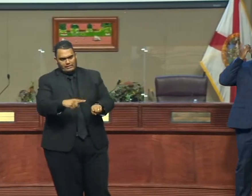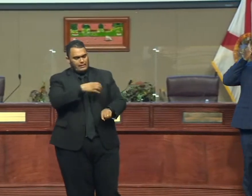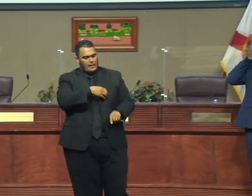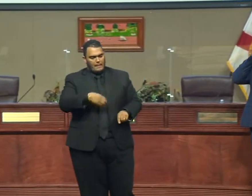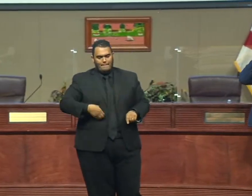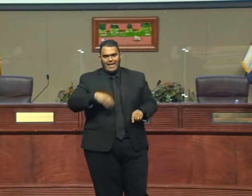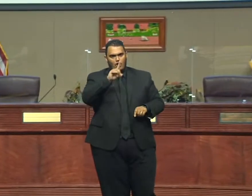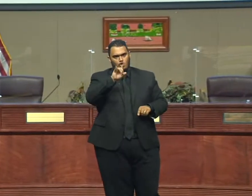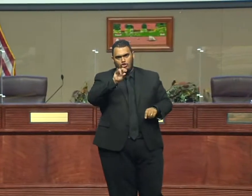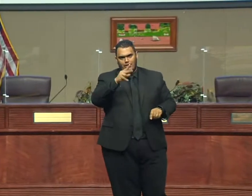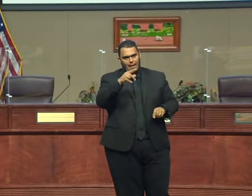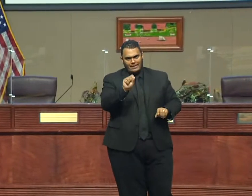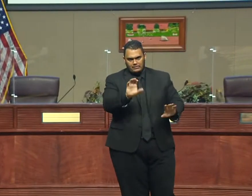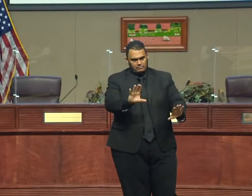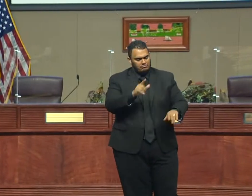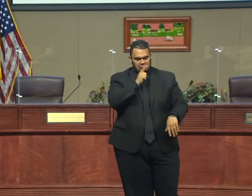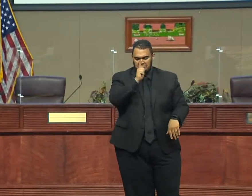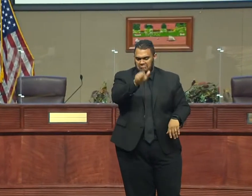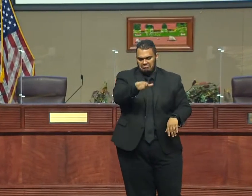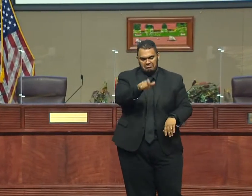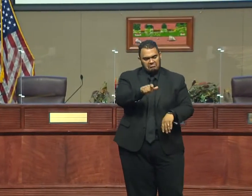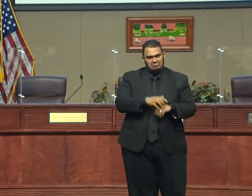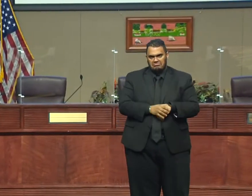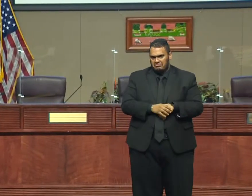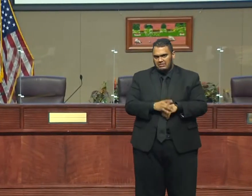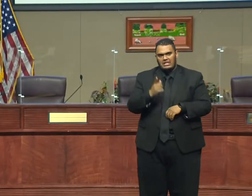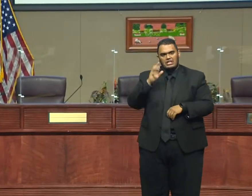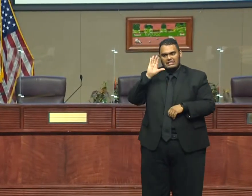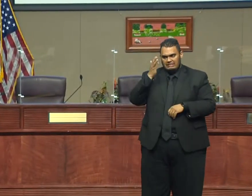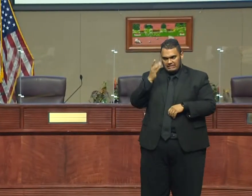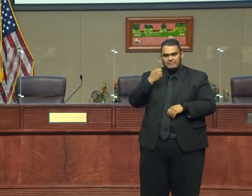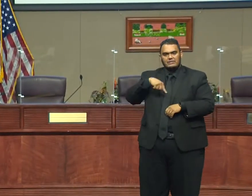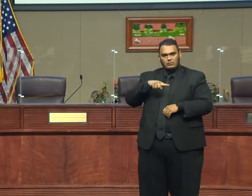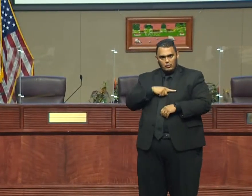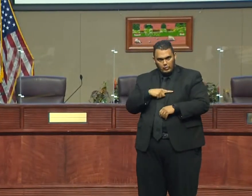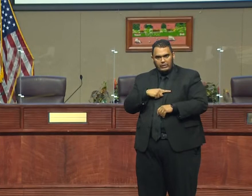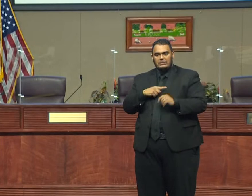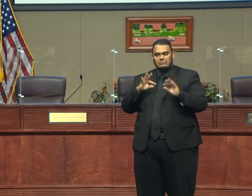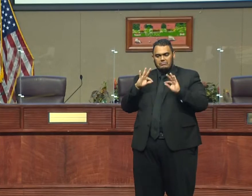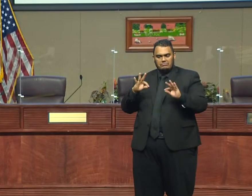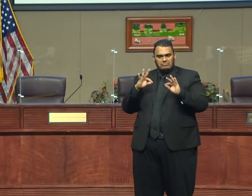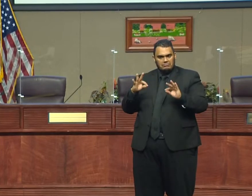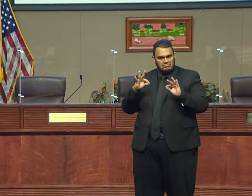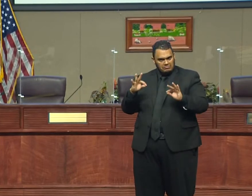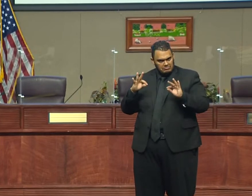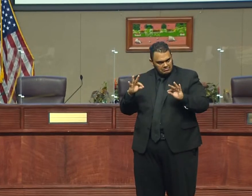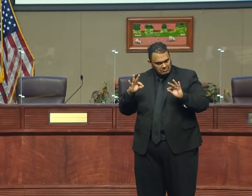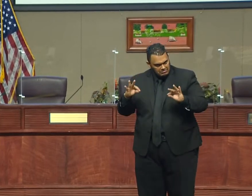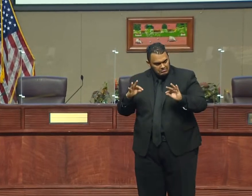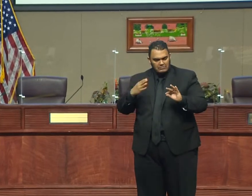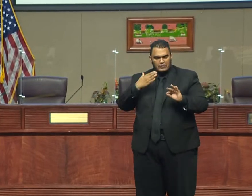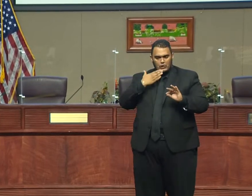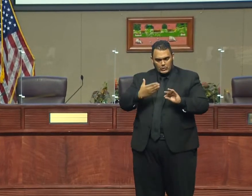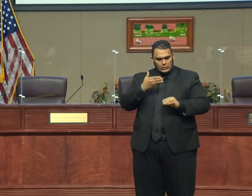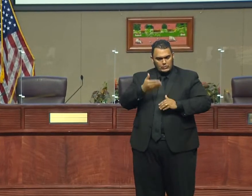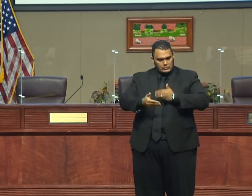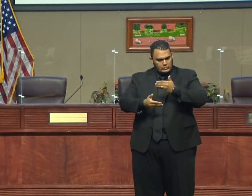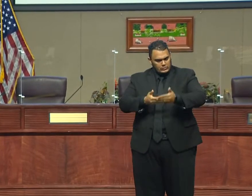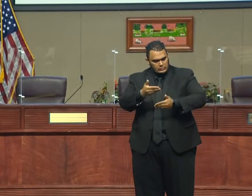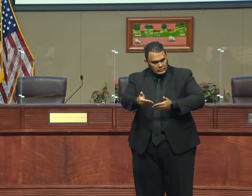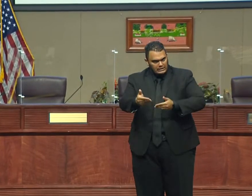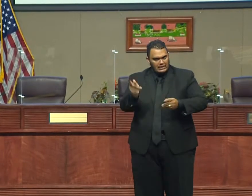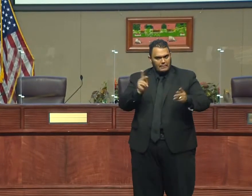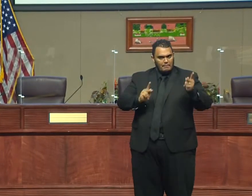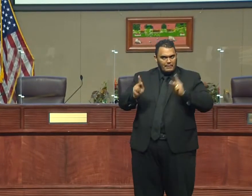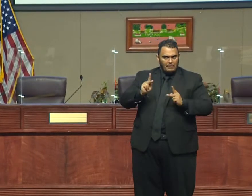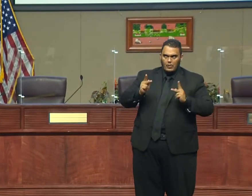that's necessary, that we're headed in the right direction and we've taken the right precautions here, and people can make their own